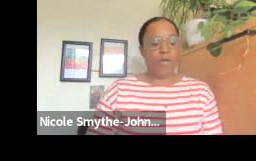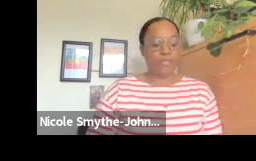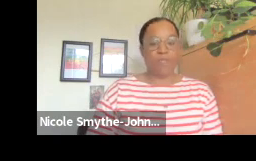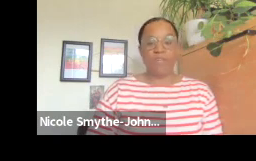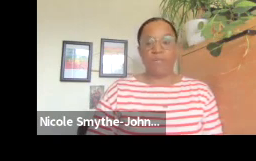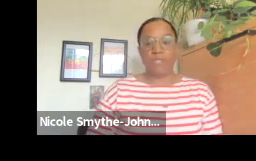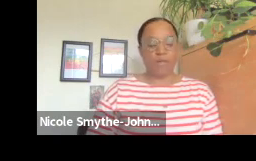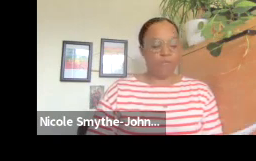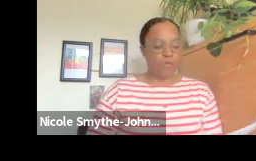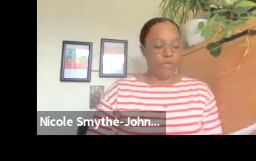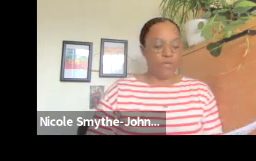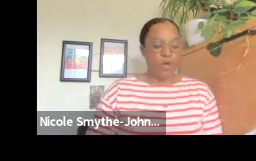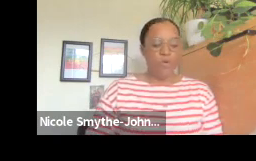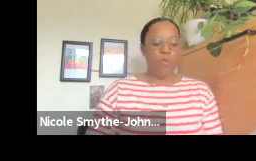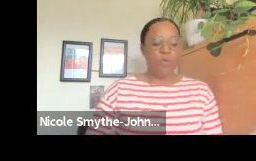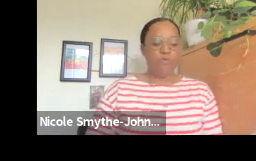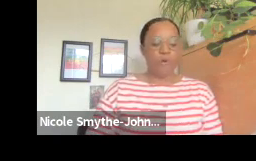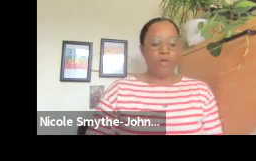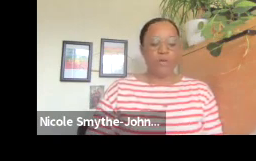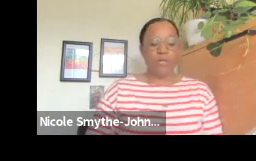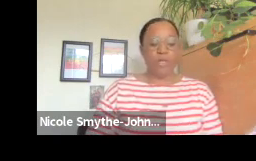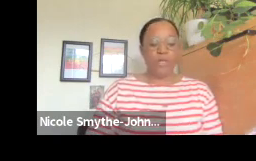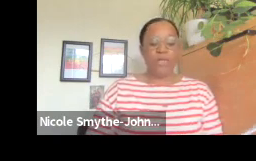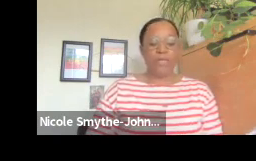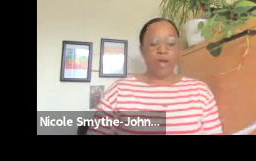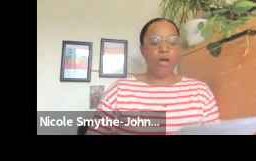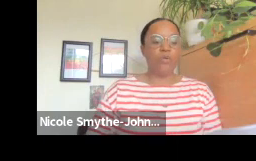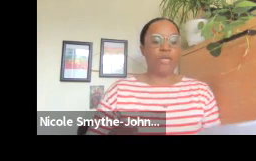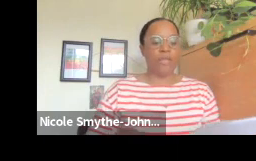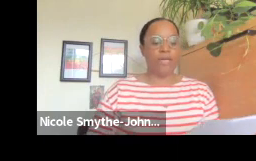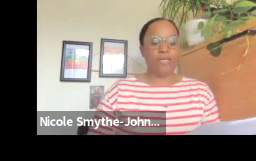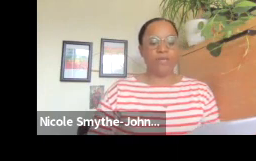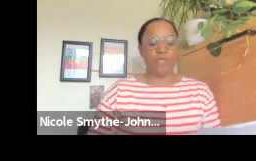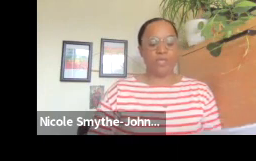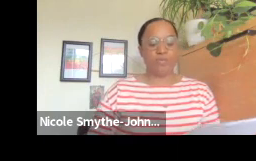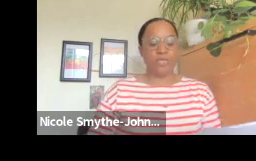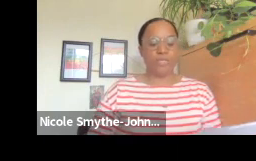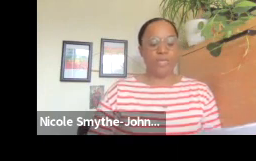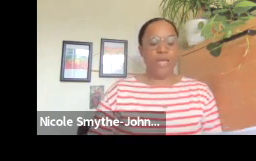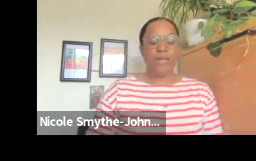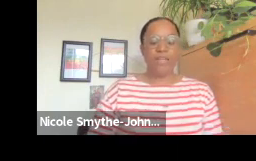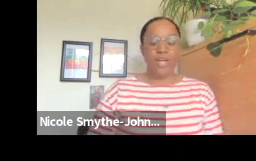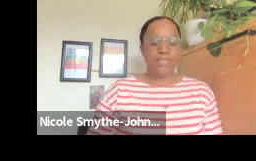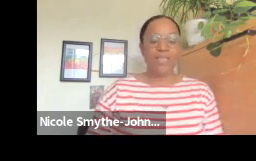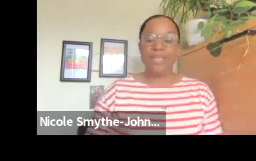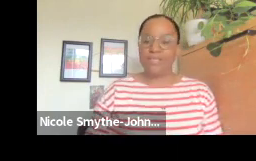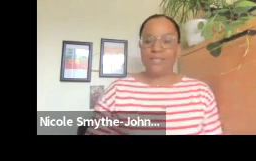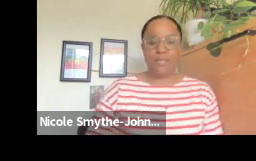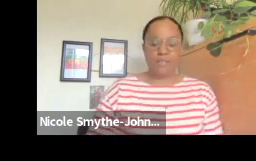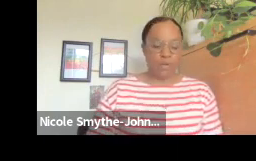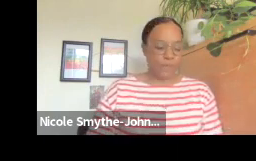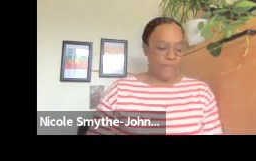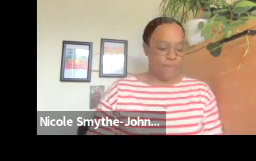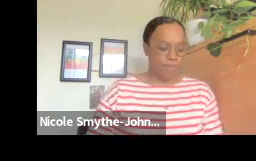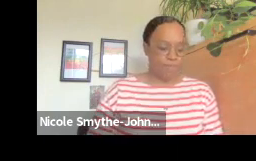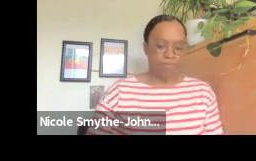the veracity of the images unfolded, with one reviewer concluding that Head's images presented nature as it is in